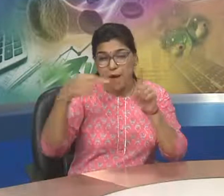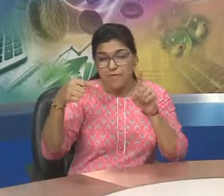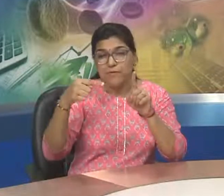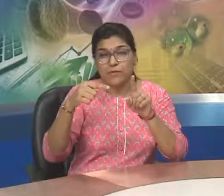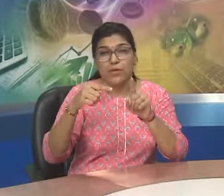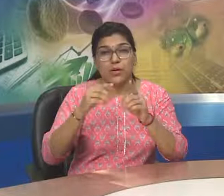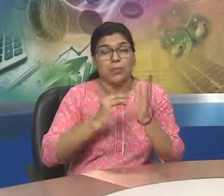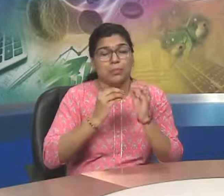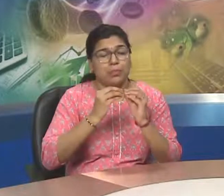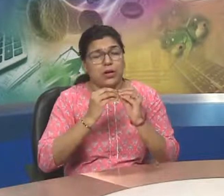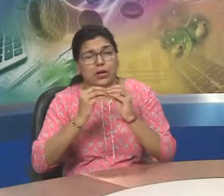and